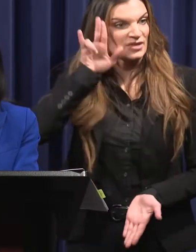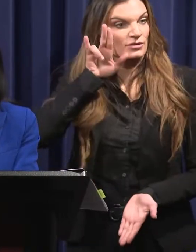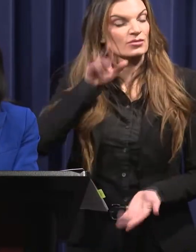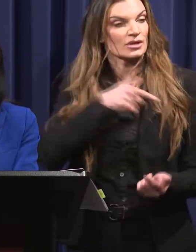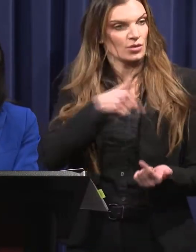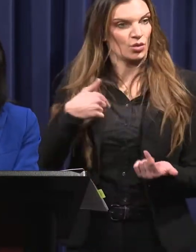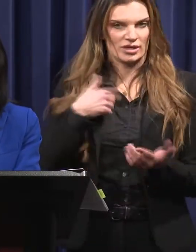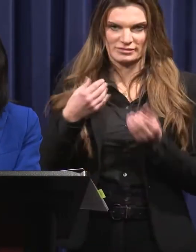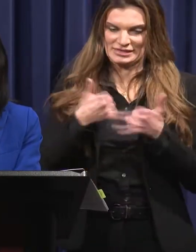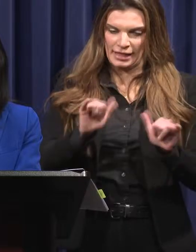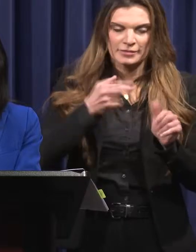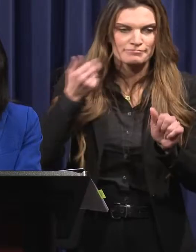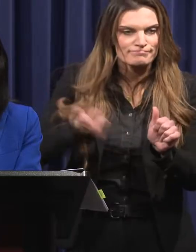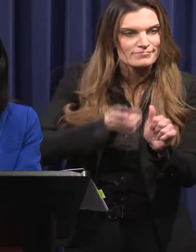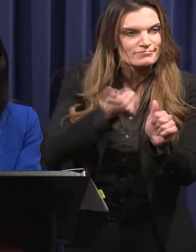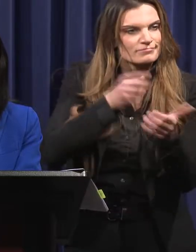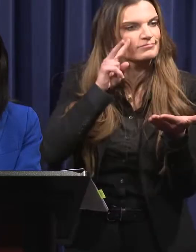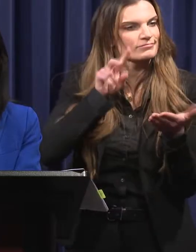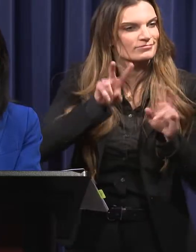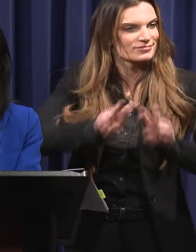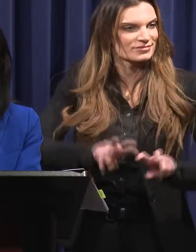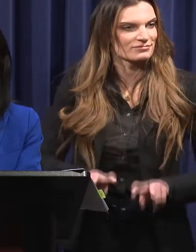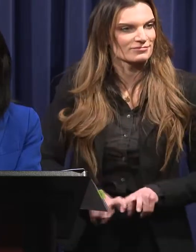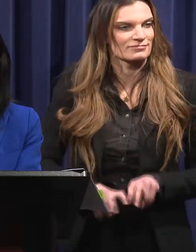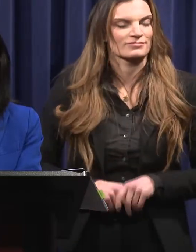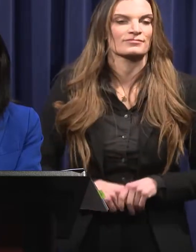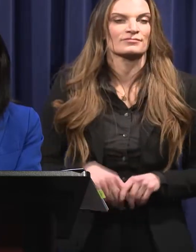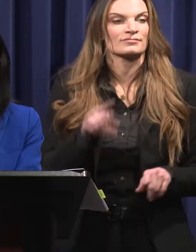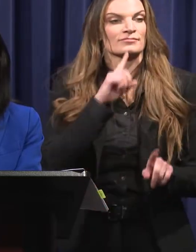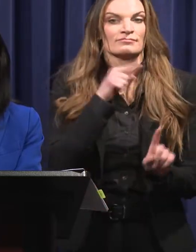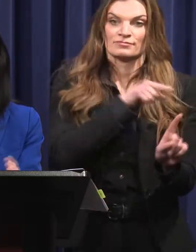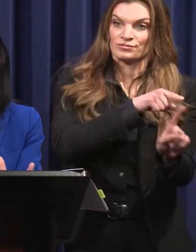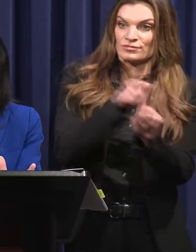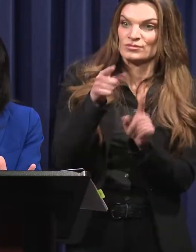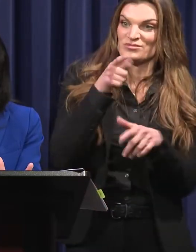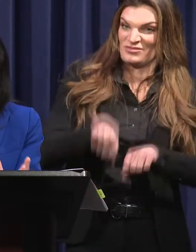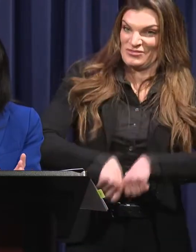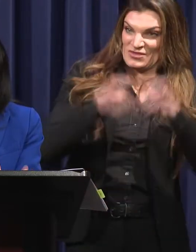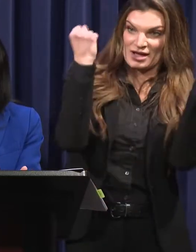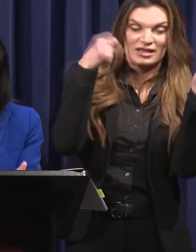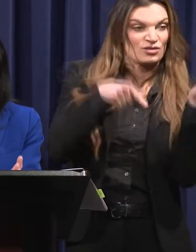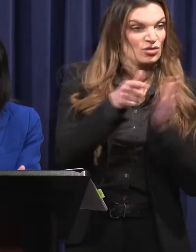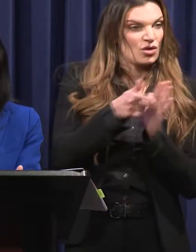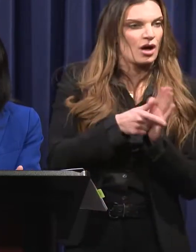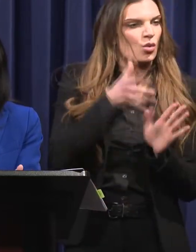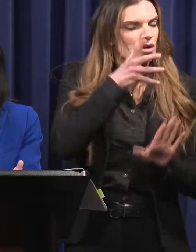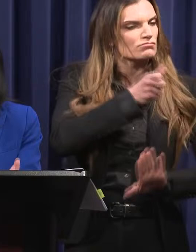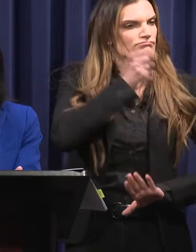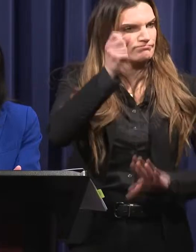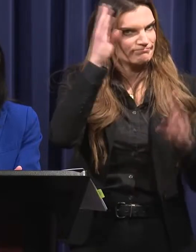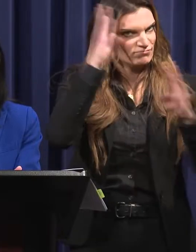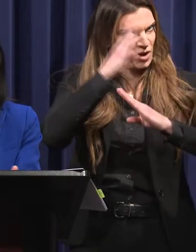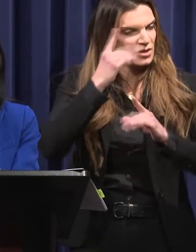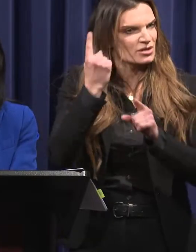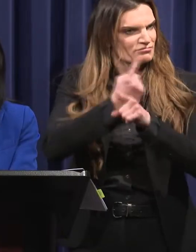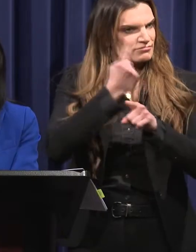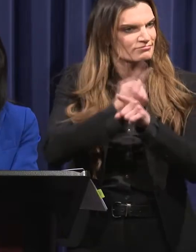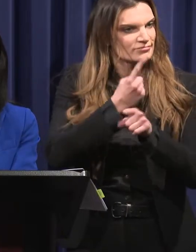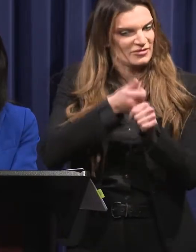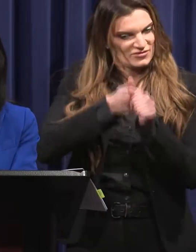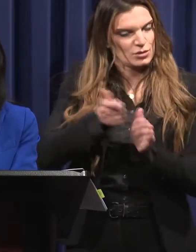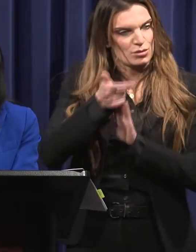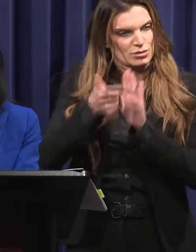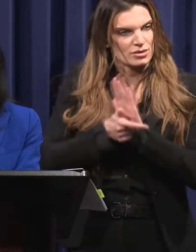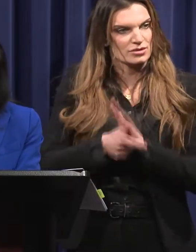hope will lead to not just accountability for those who violate our laws, but a massive culture shift away from the